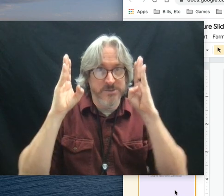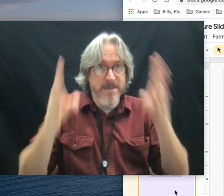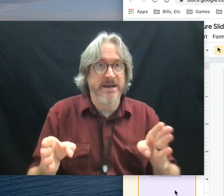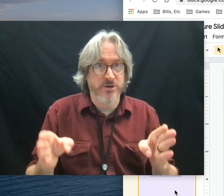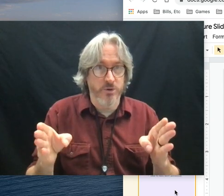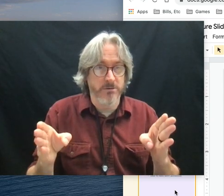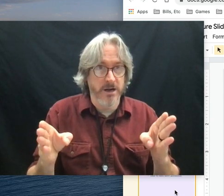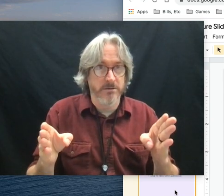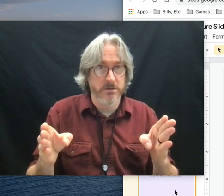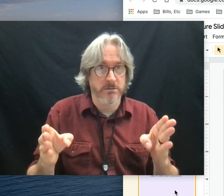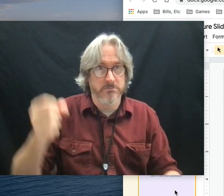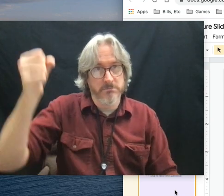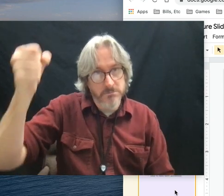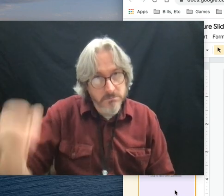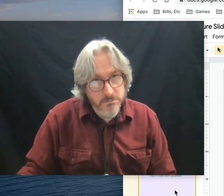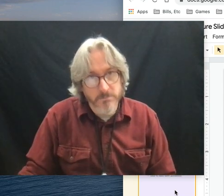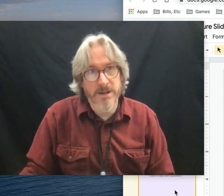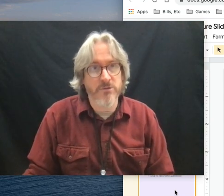It's mandatory, right?